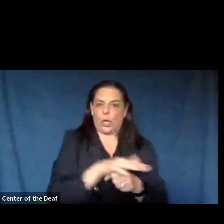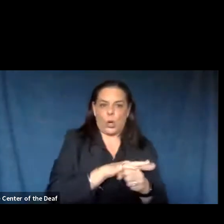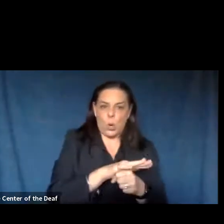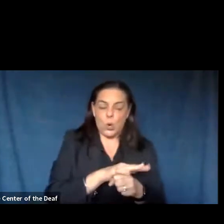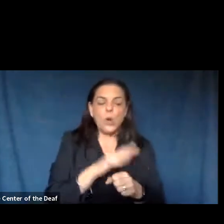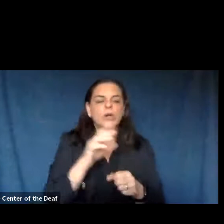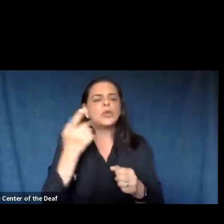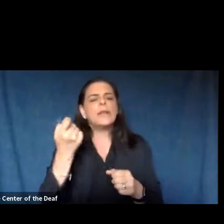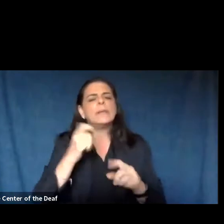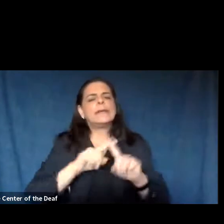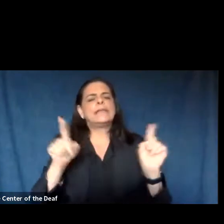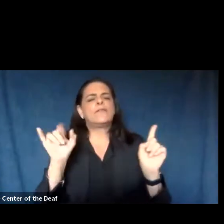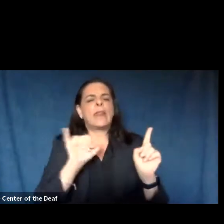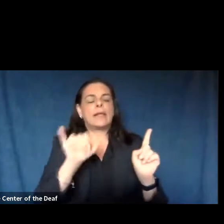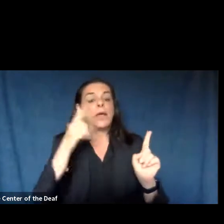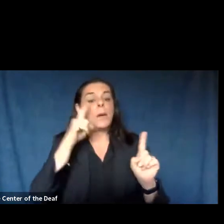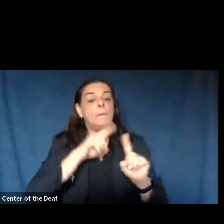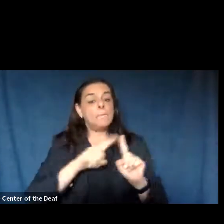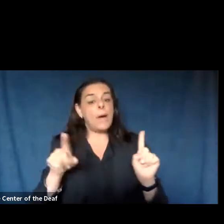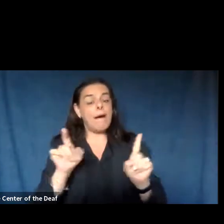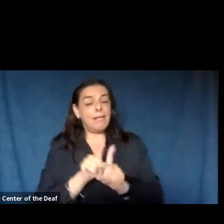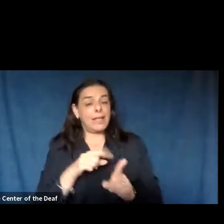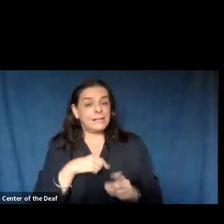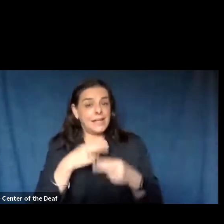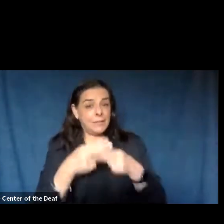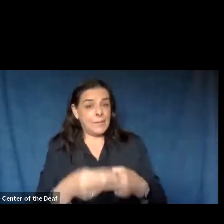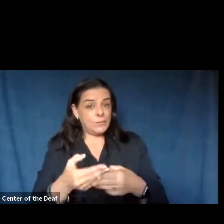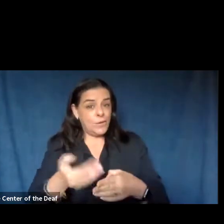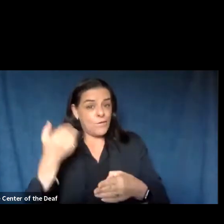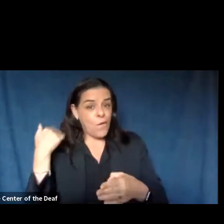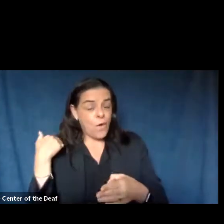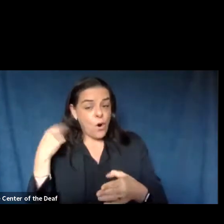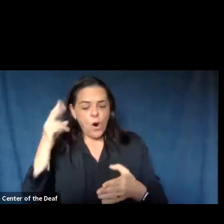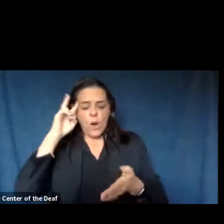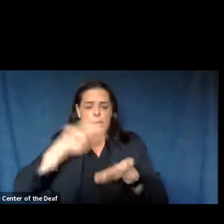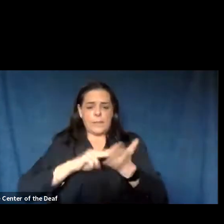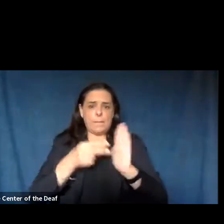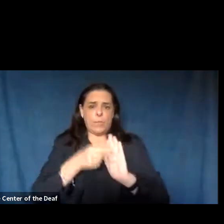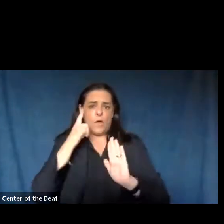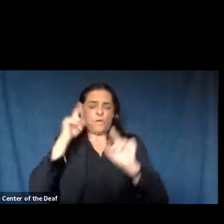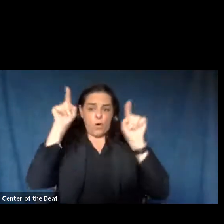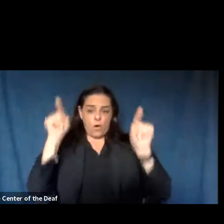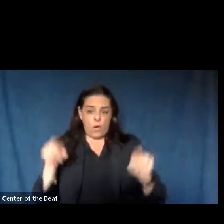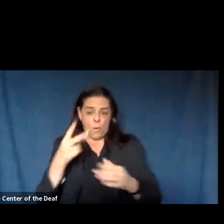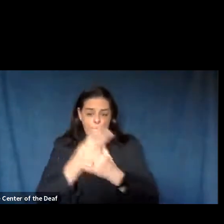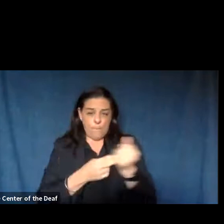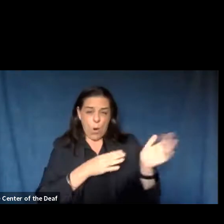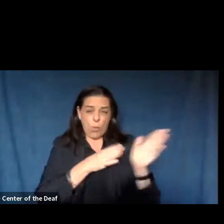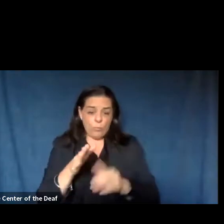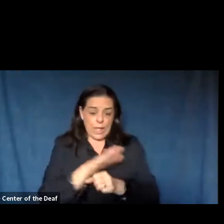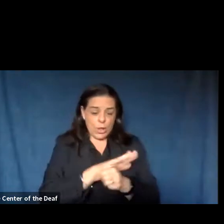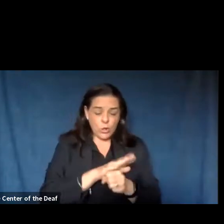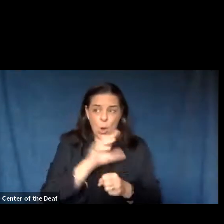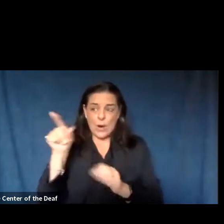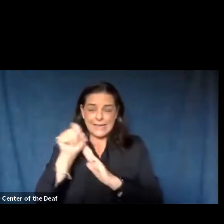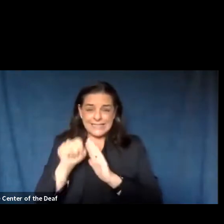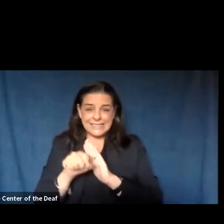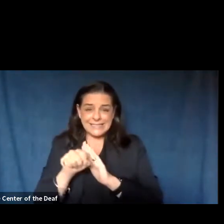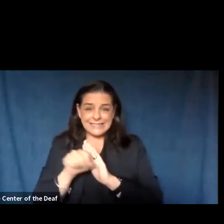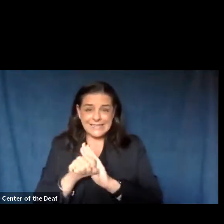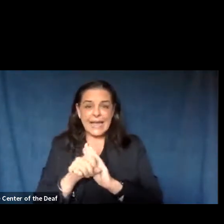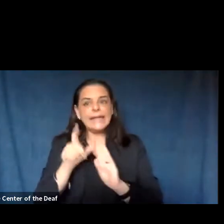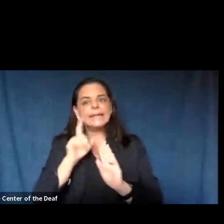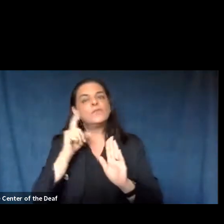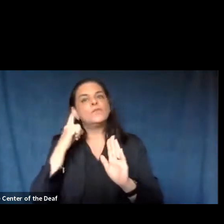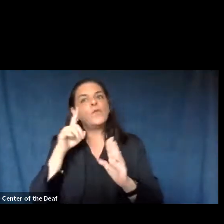differences like that. But like I said previously, the intent of both plans is to help businesses open safely and